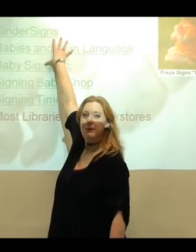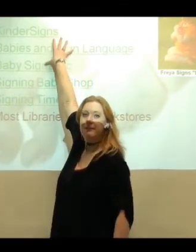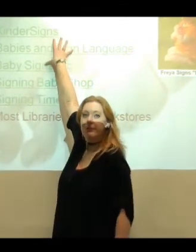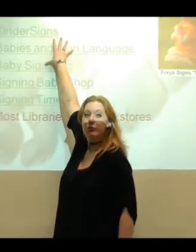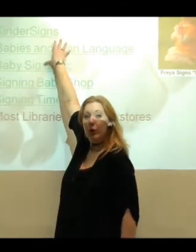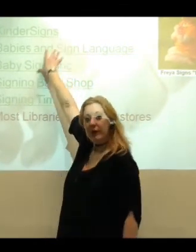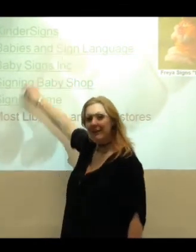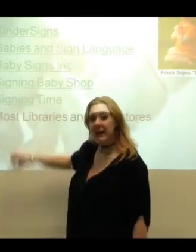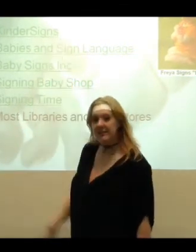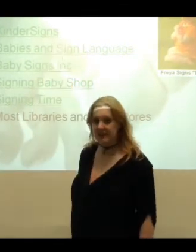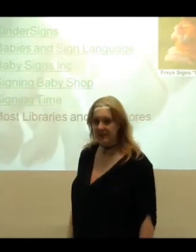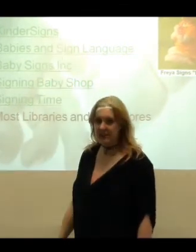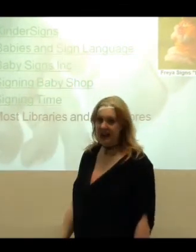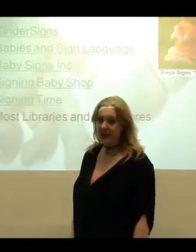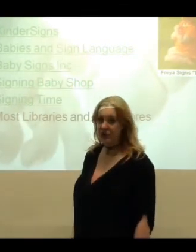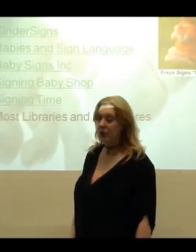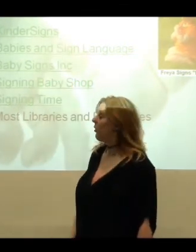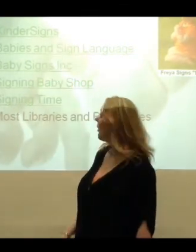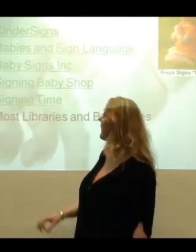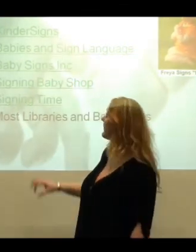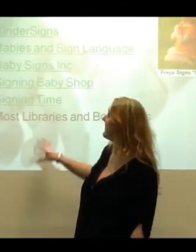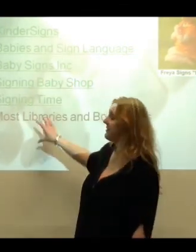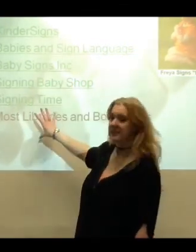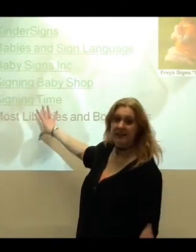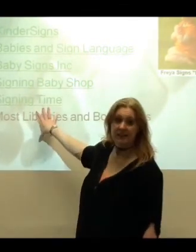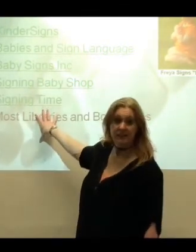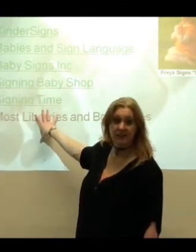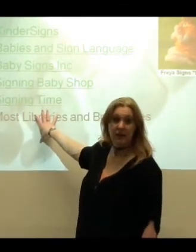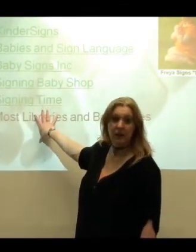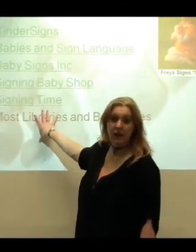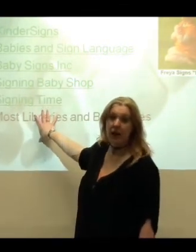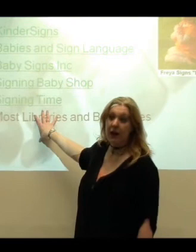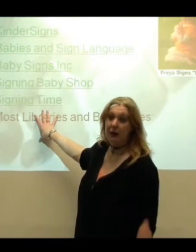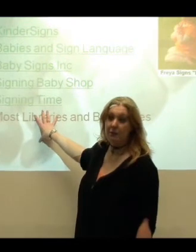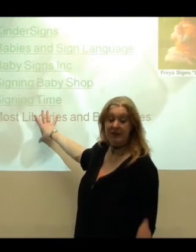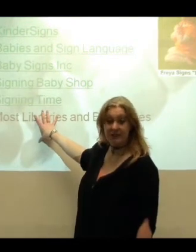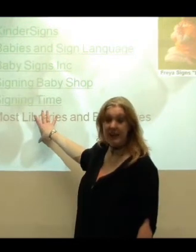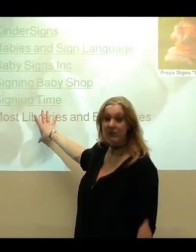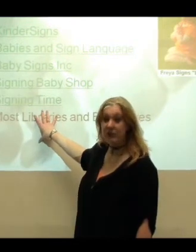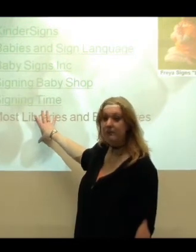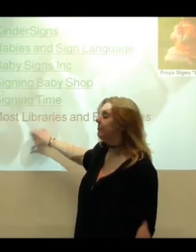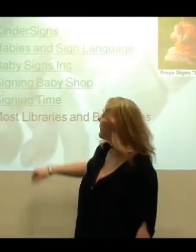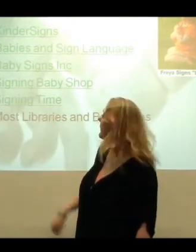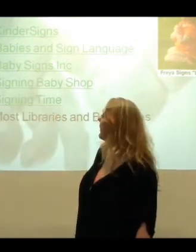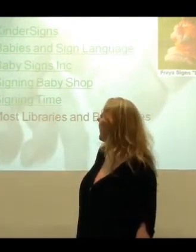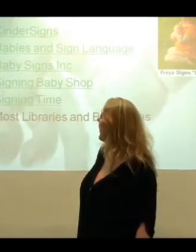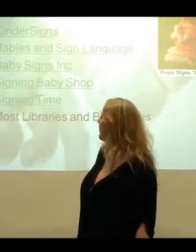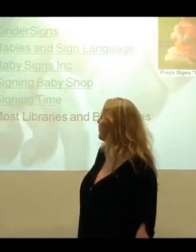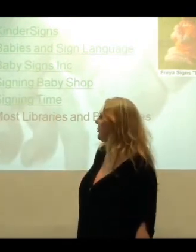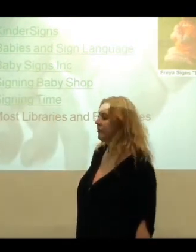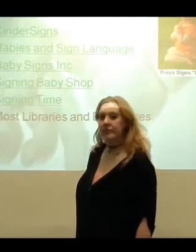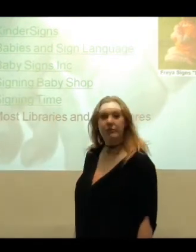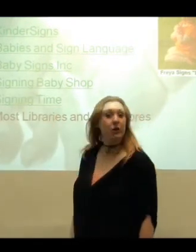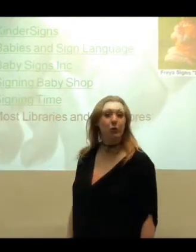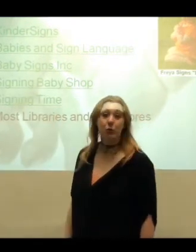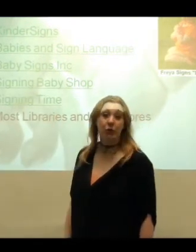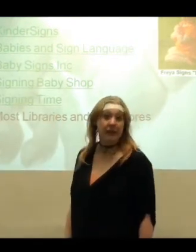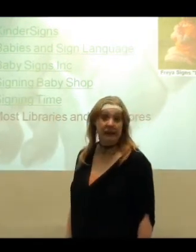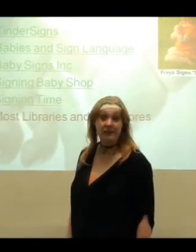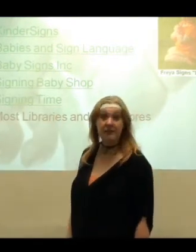If you don't have access to Angel or access to this presentation, so you just can Google these